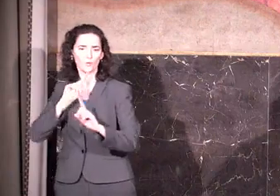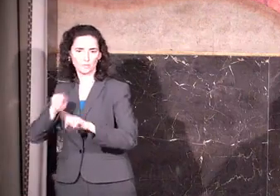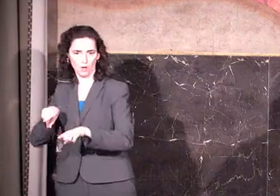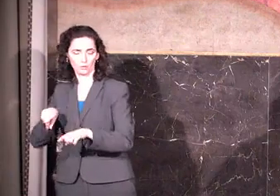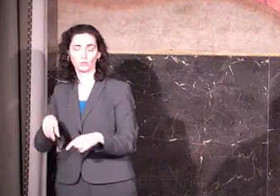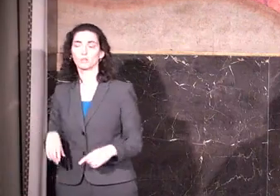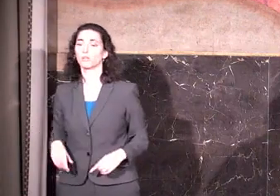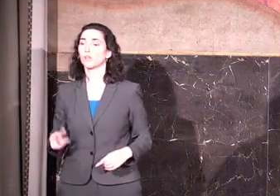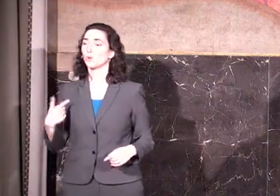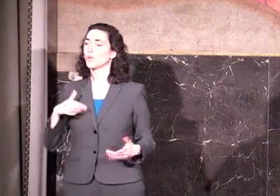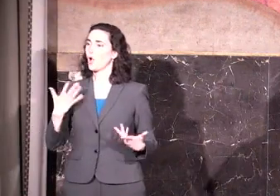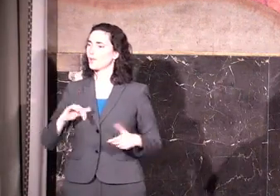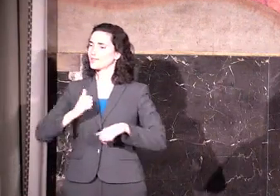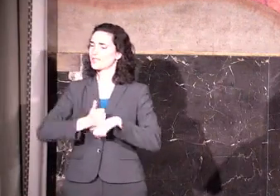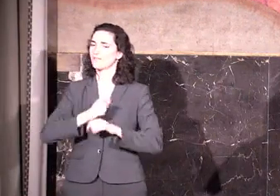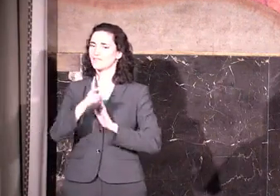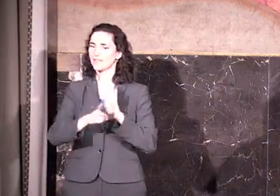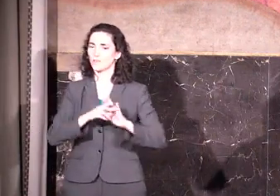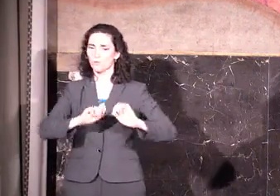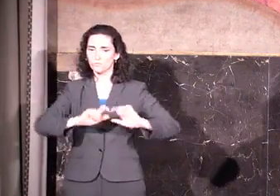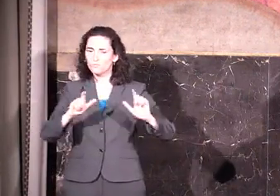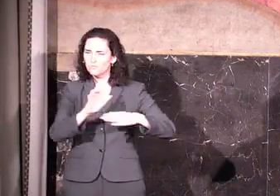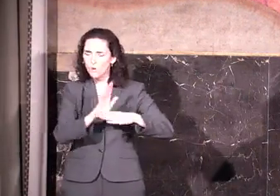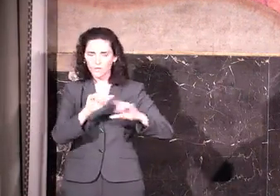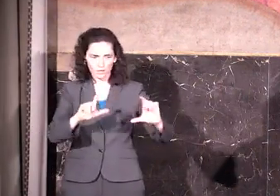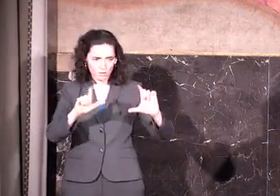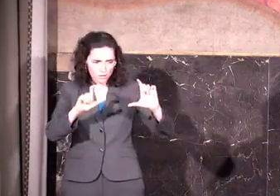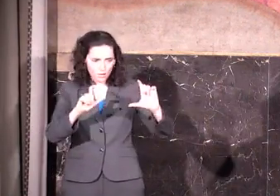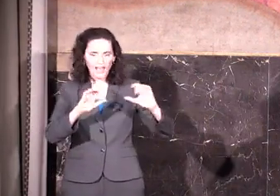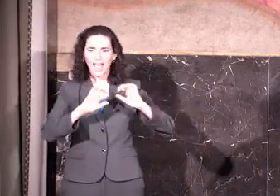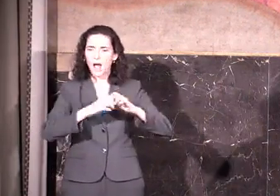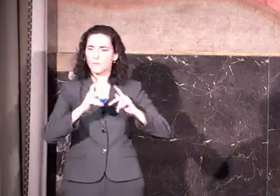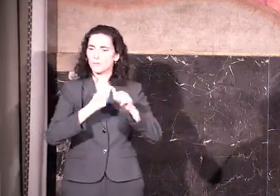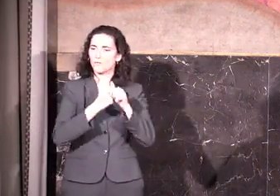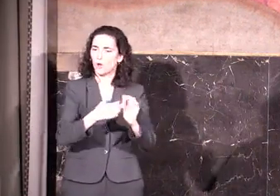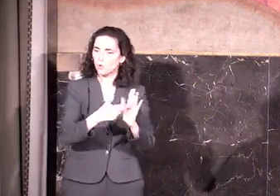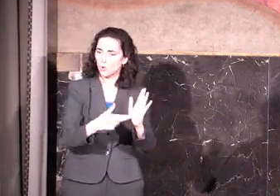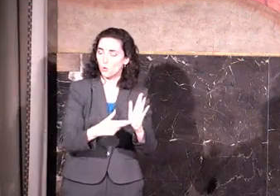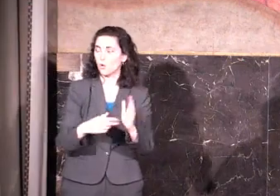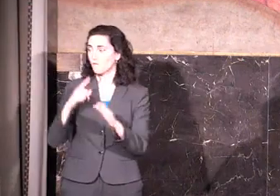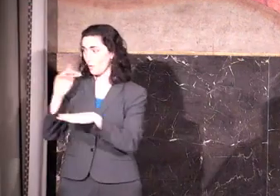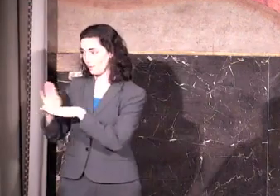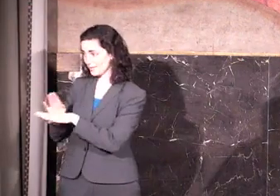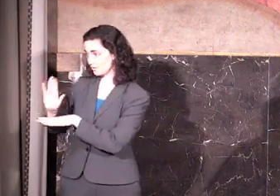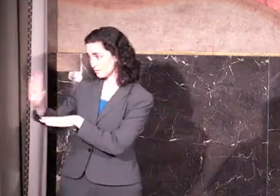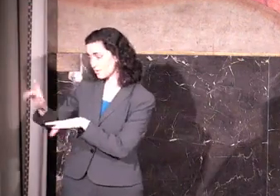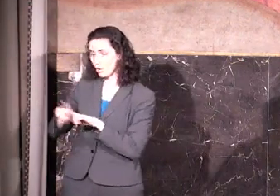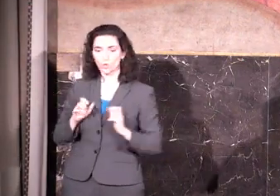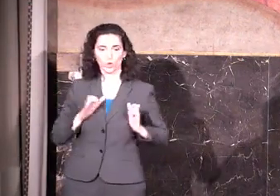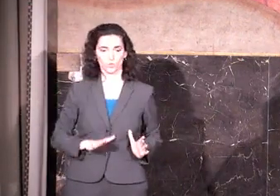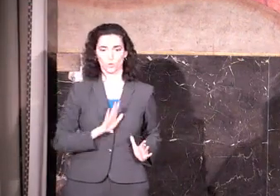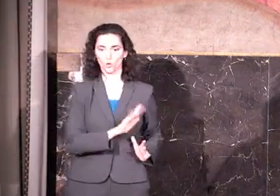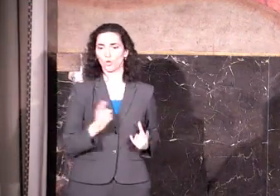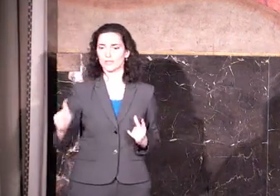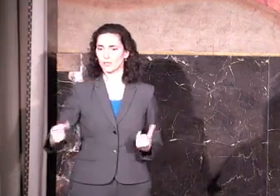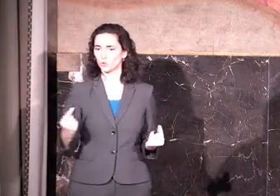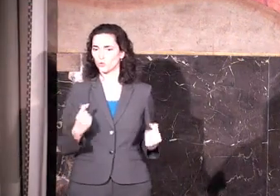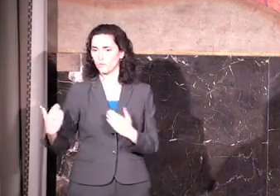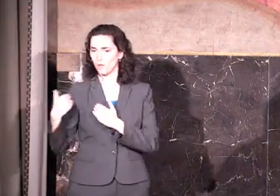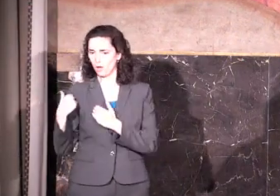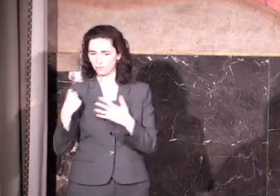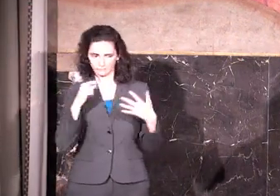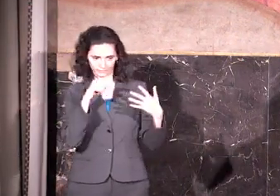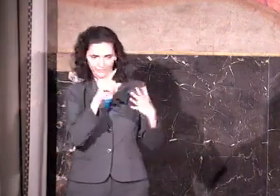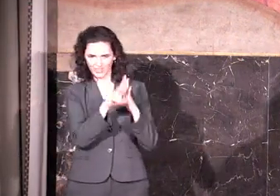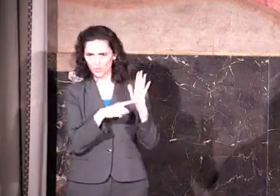how to show people to comply both on the business side and on the consumer side. But I think it's just it's back to the